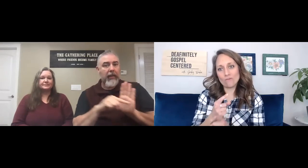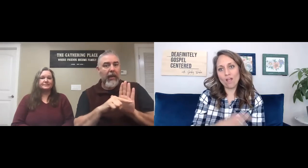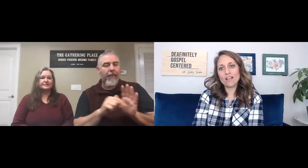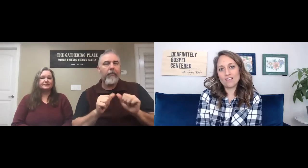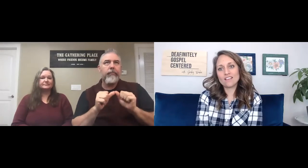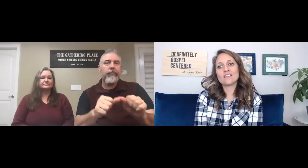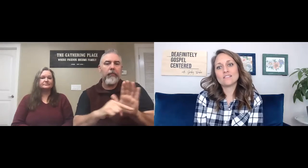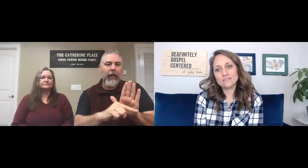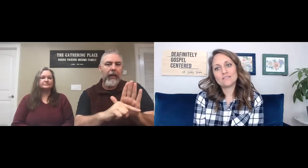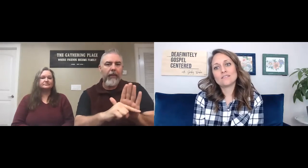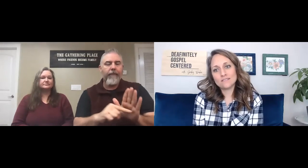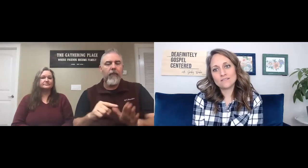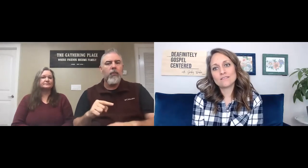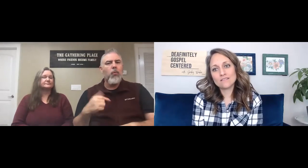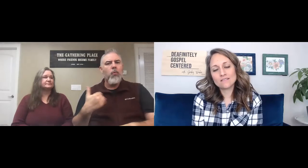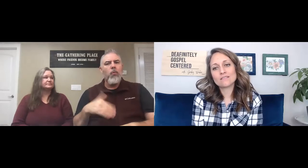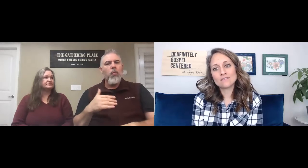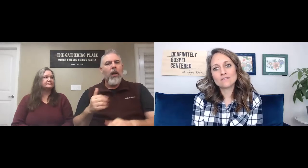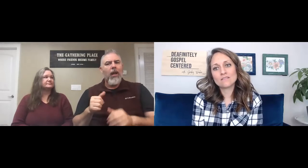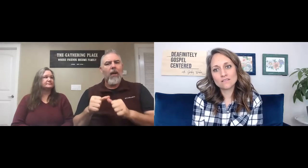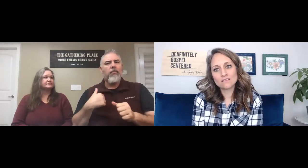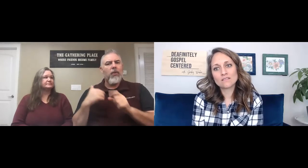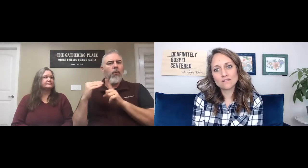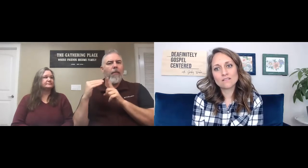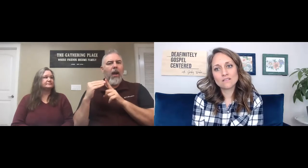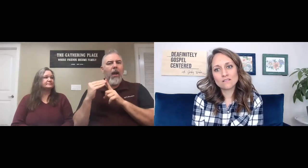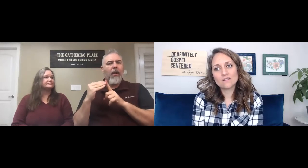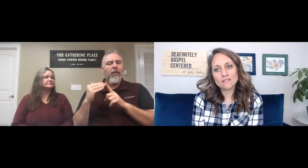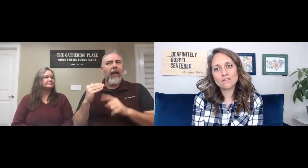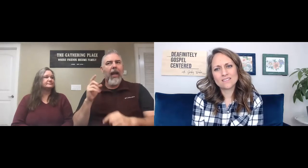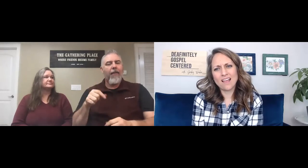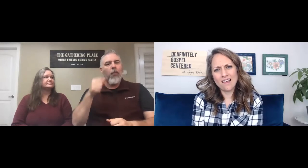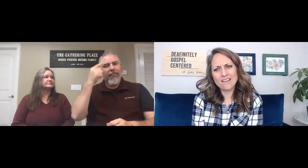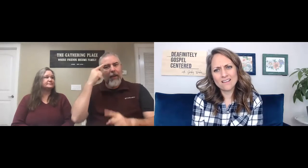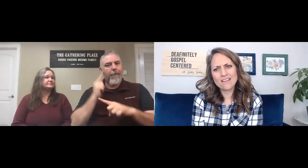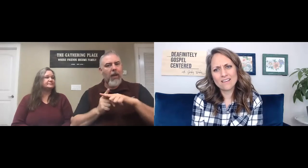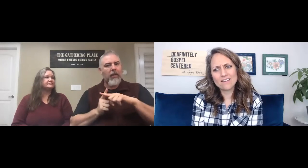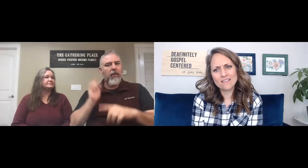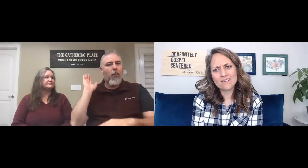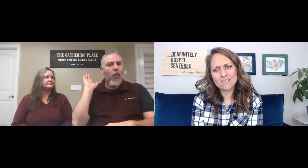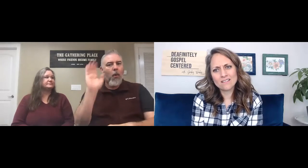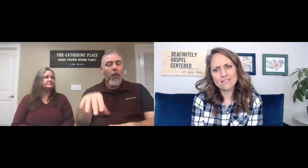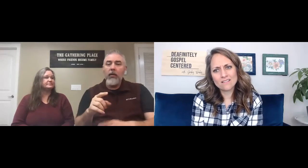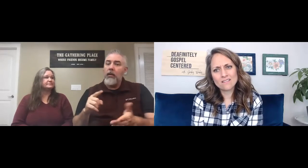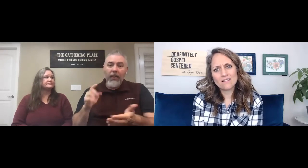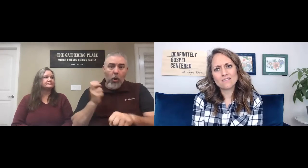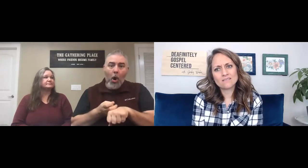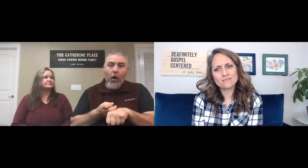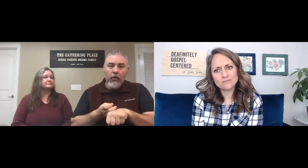Right. So if I go to the positive, I'll stay positive. If I go to the negative room, I'll go negative. So I have to remind myself to think positive all the way. And